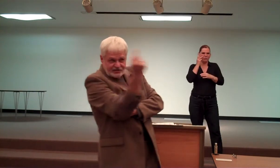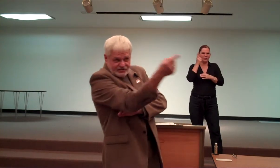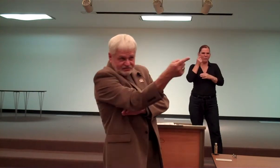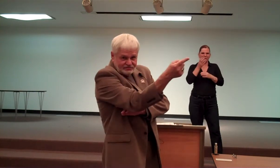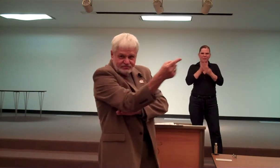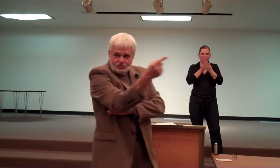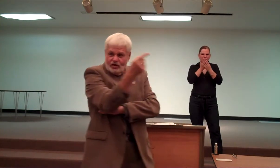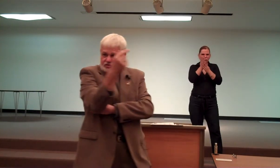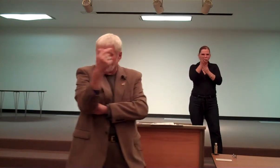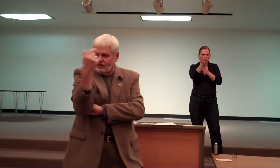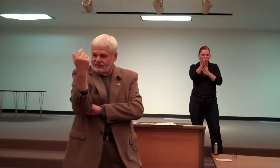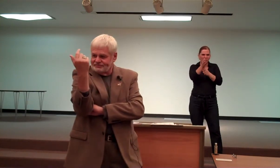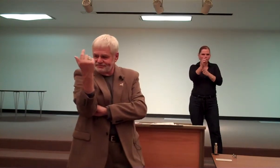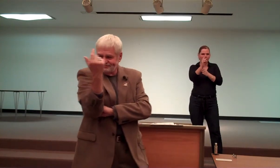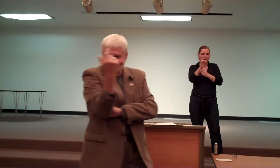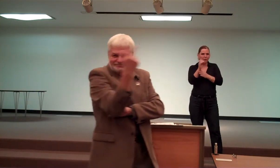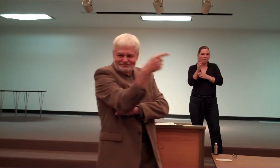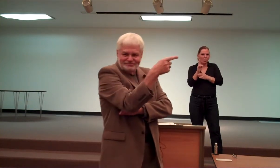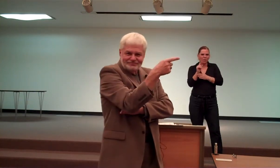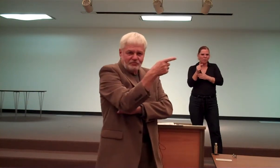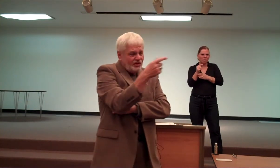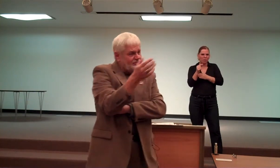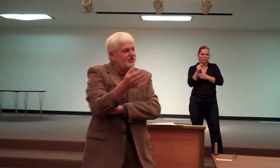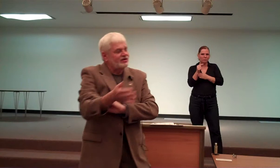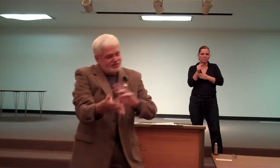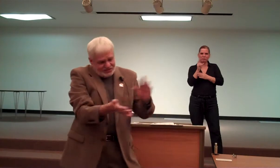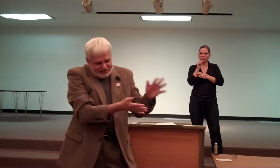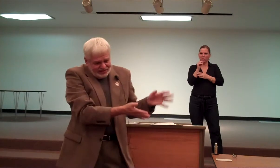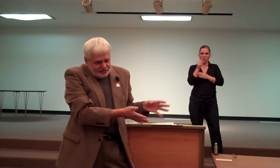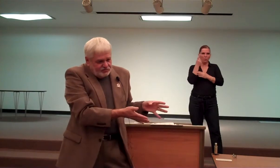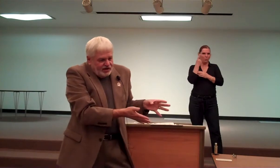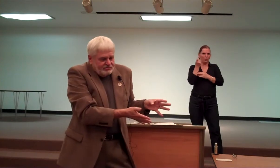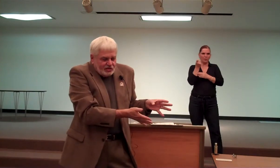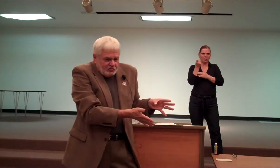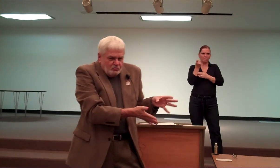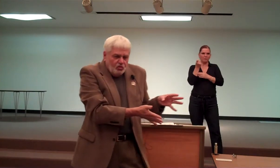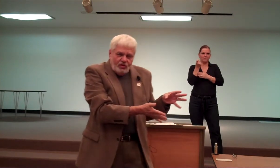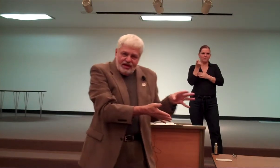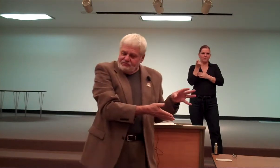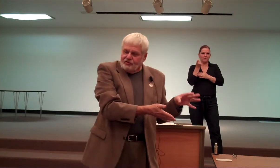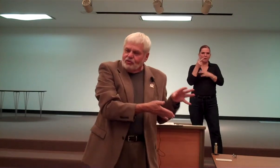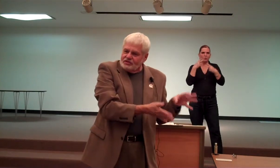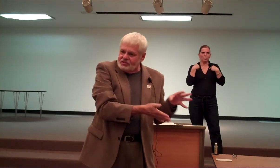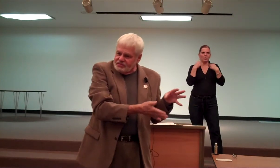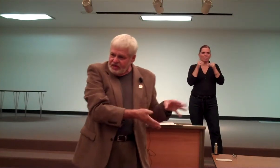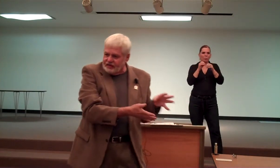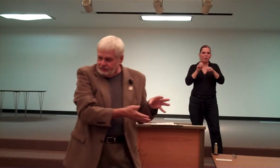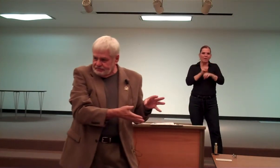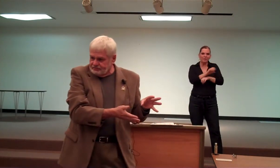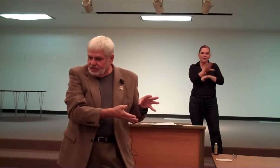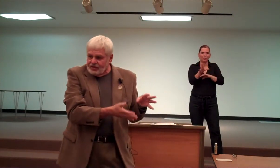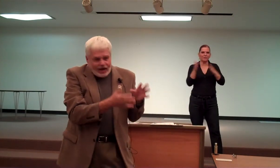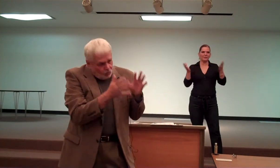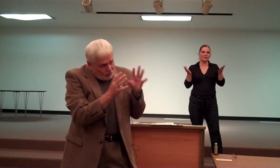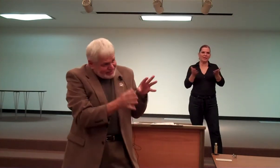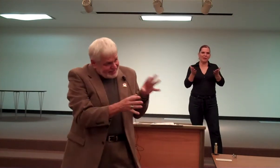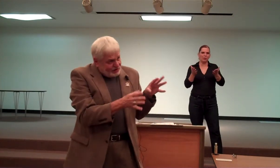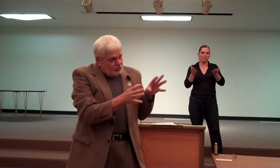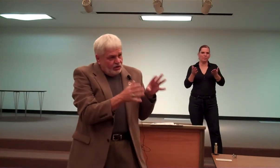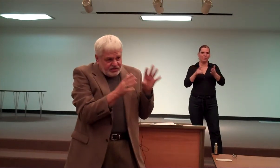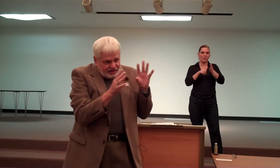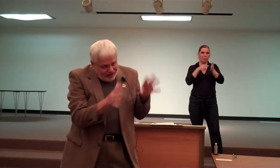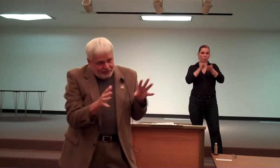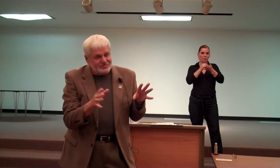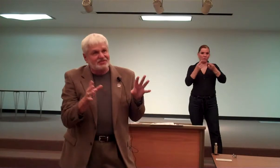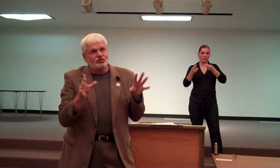just take it to Wellsburg? Well, because you've got more influence here. Now, once